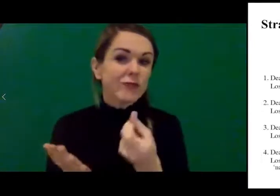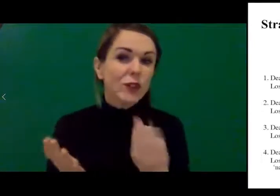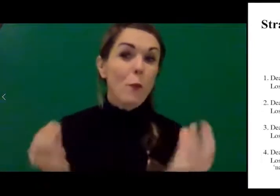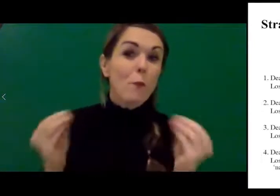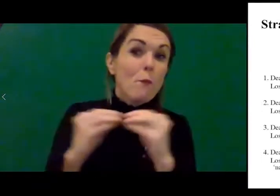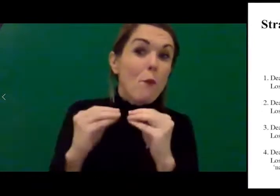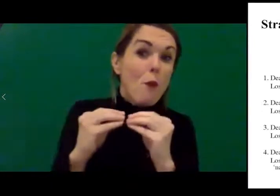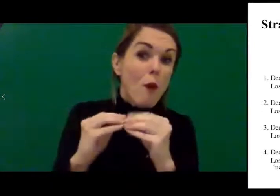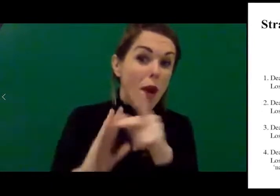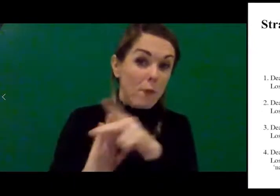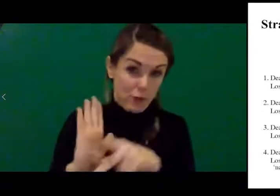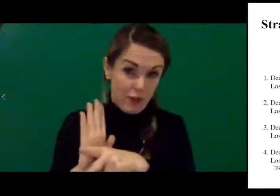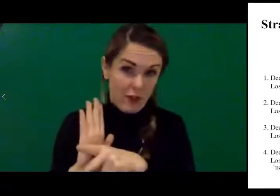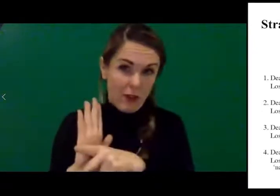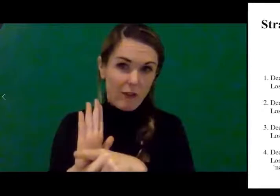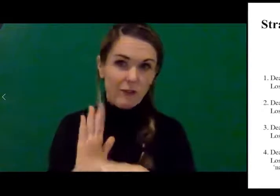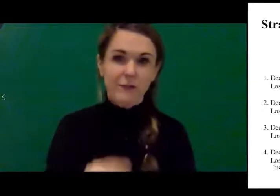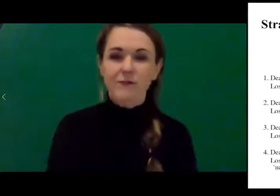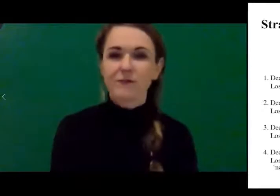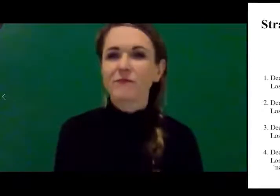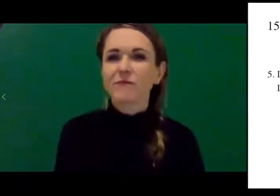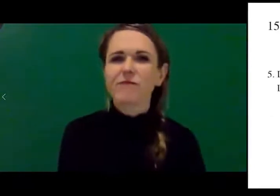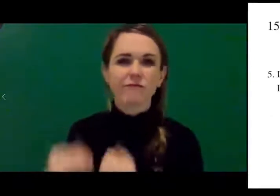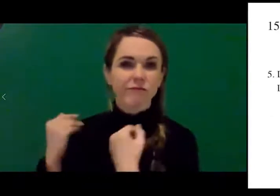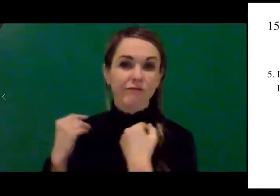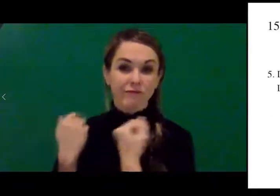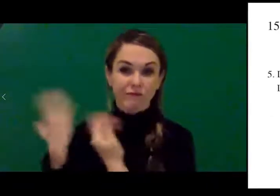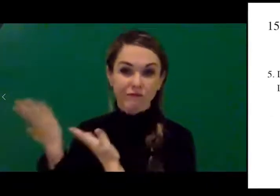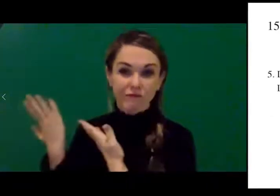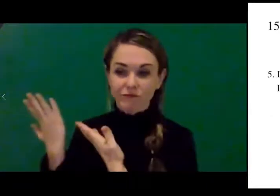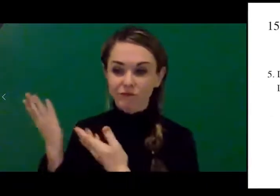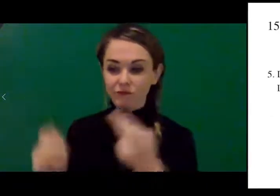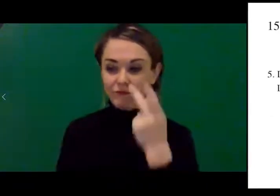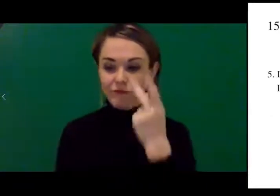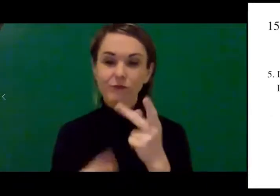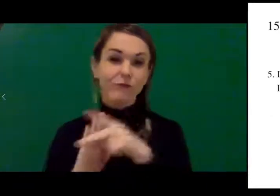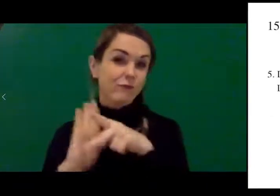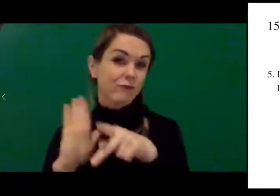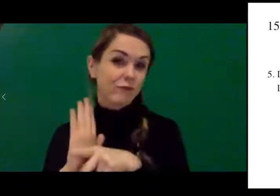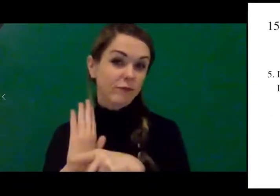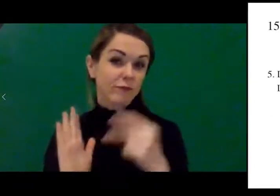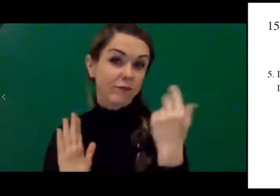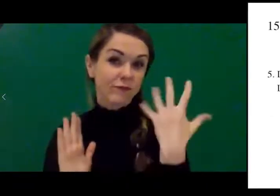So we're going to offer some more principles today. Principle number 5.